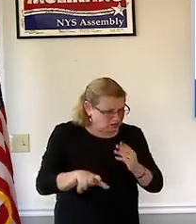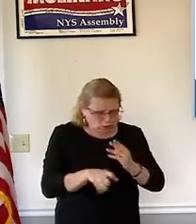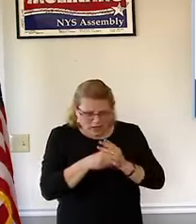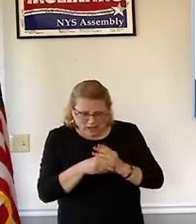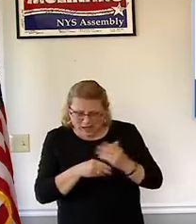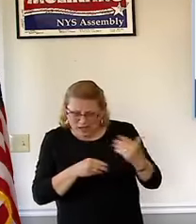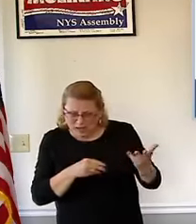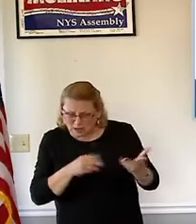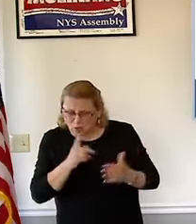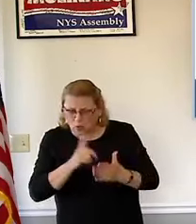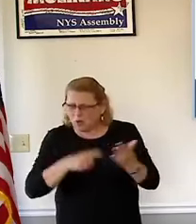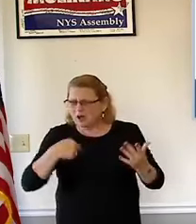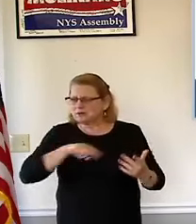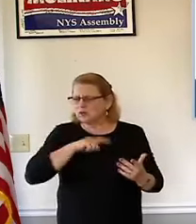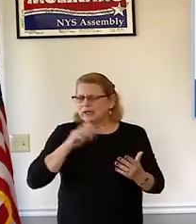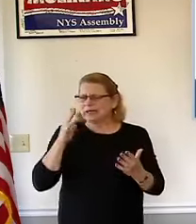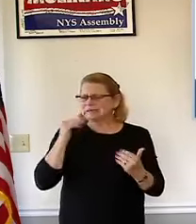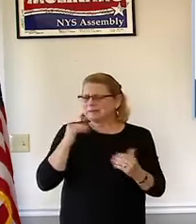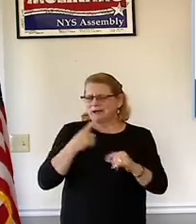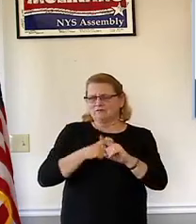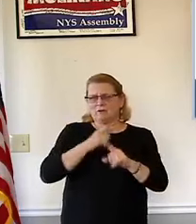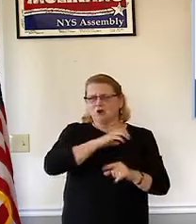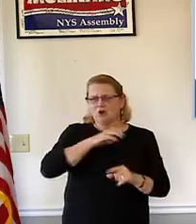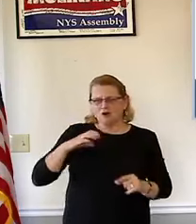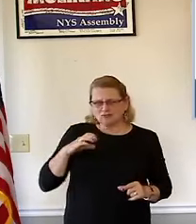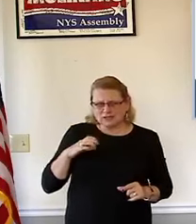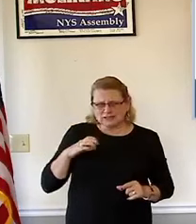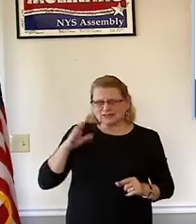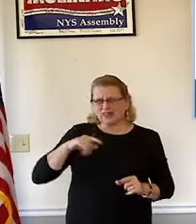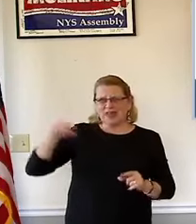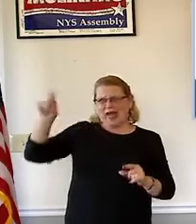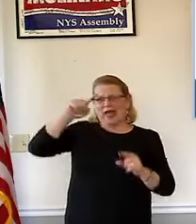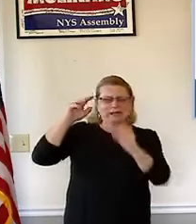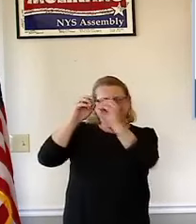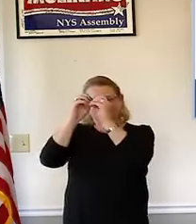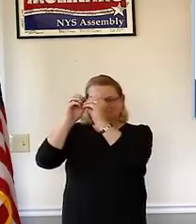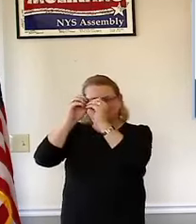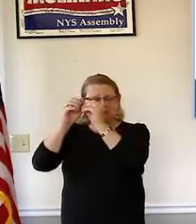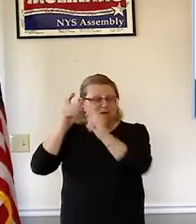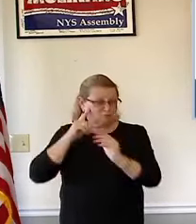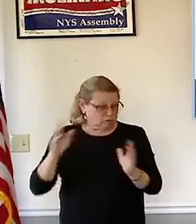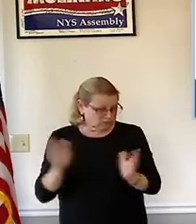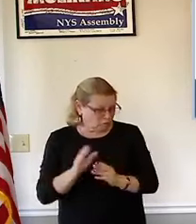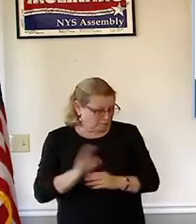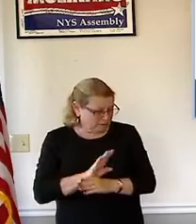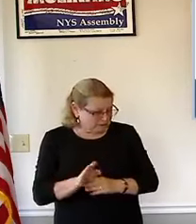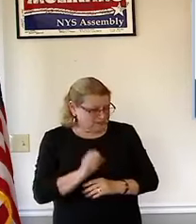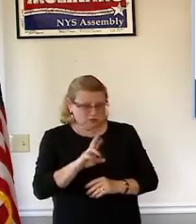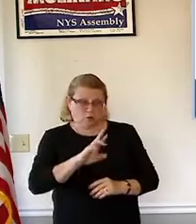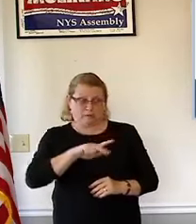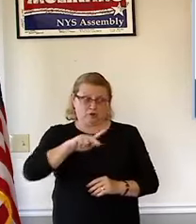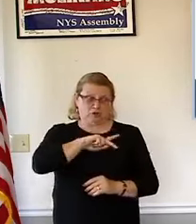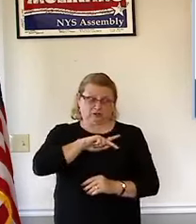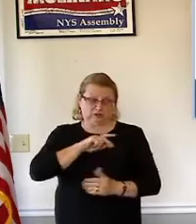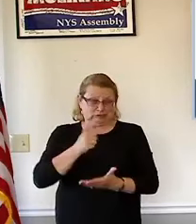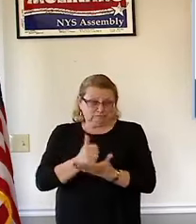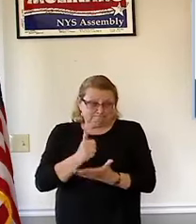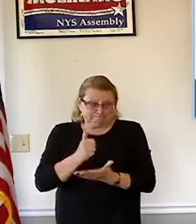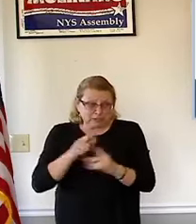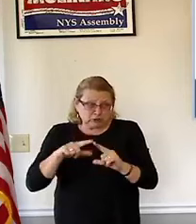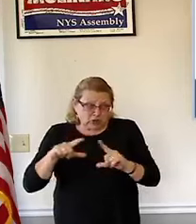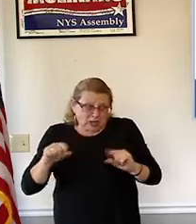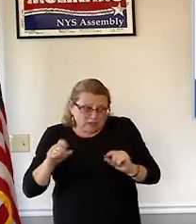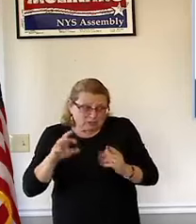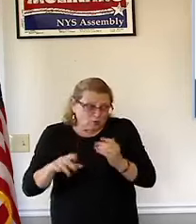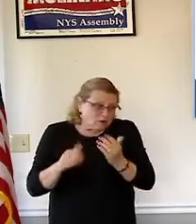might expect through congressional debate on small business assistance or personal you know, personal checks or